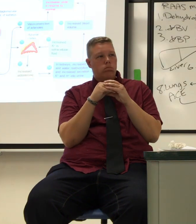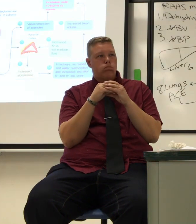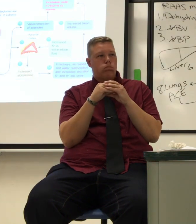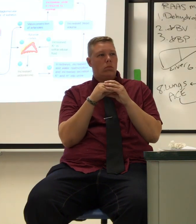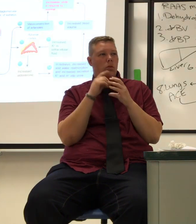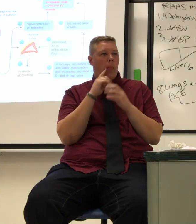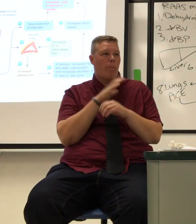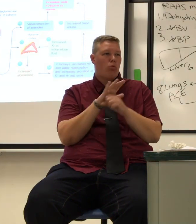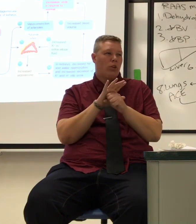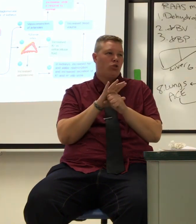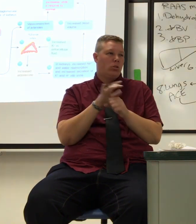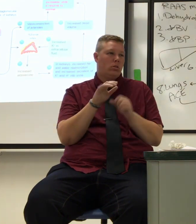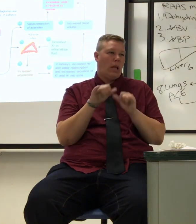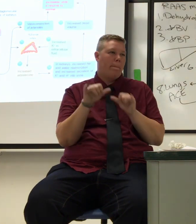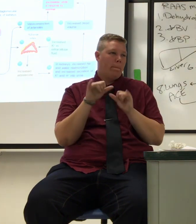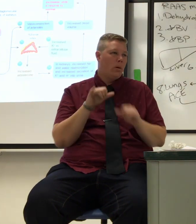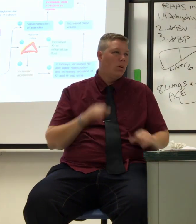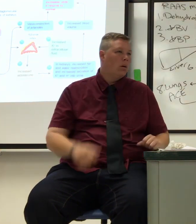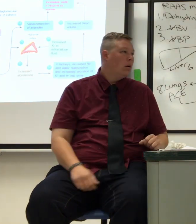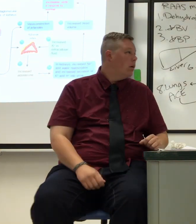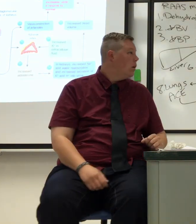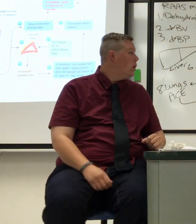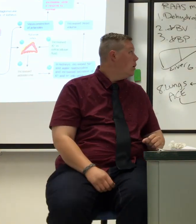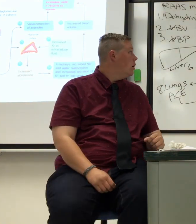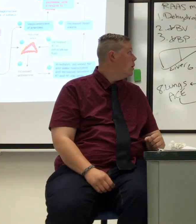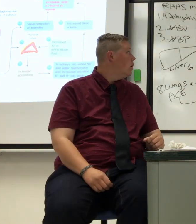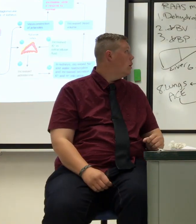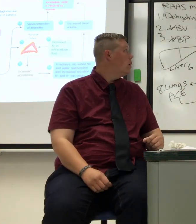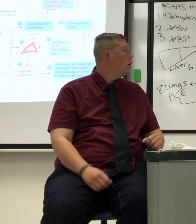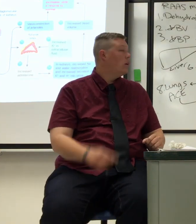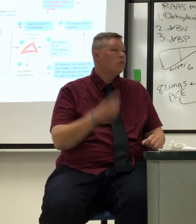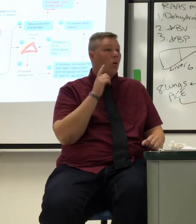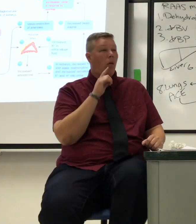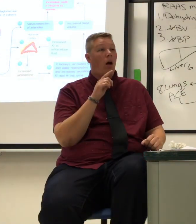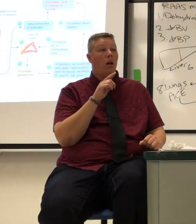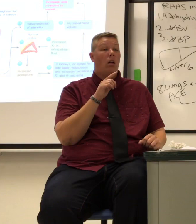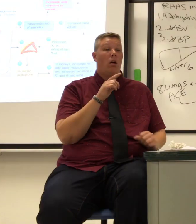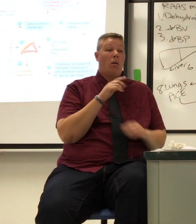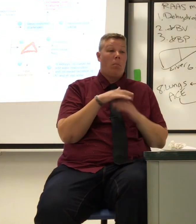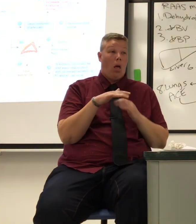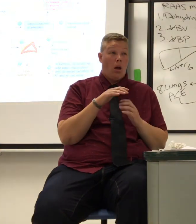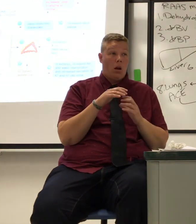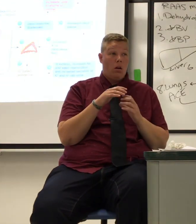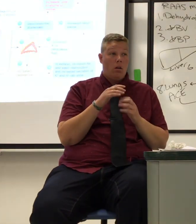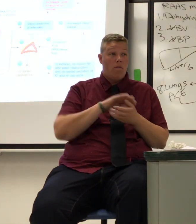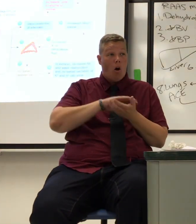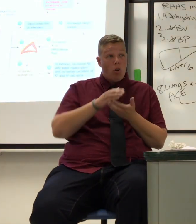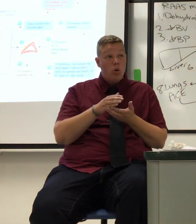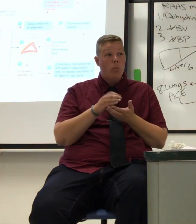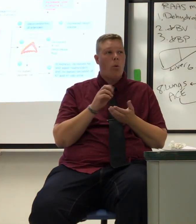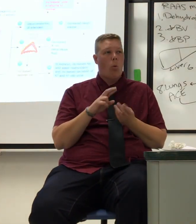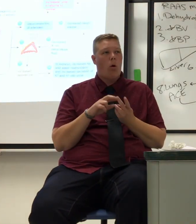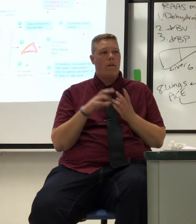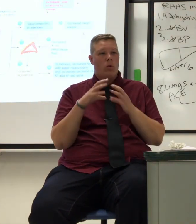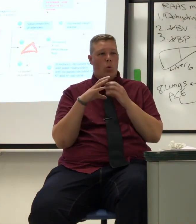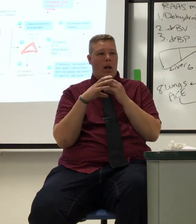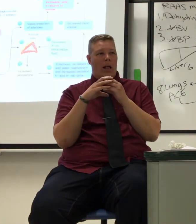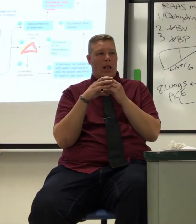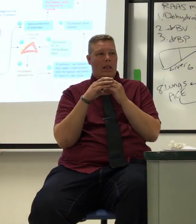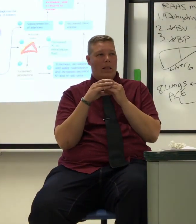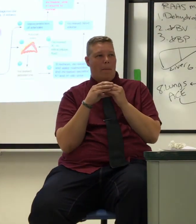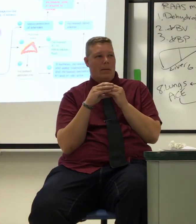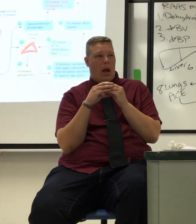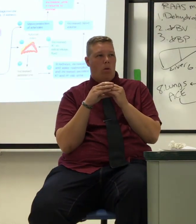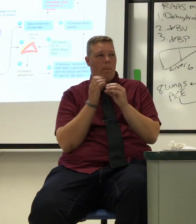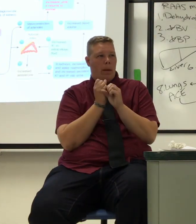there. So both of those, whether you increase the blood volume or just kind of clamp down and close